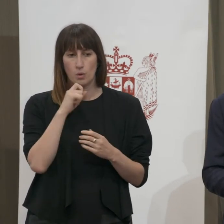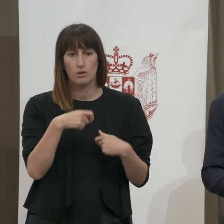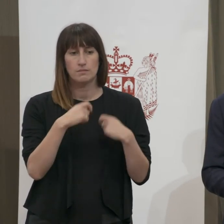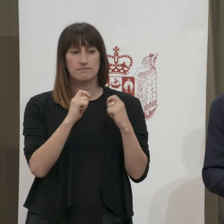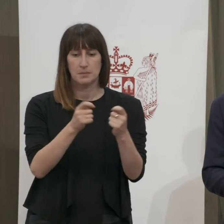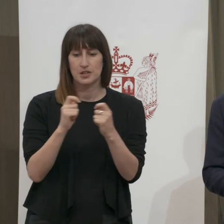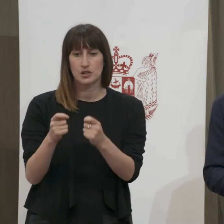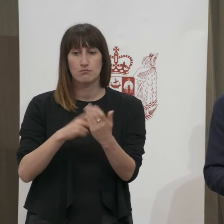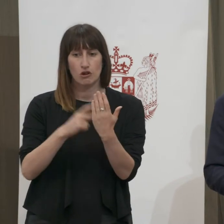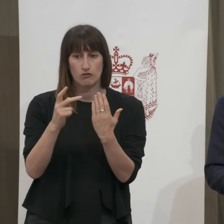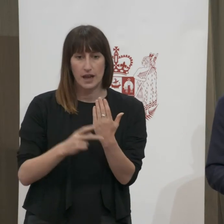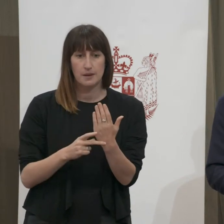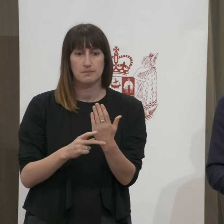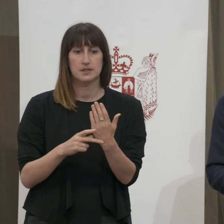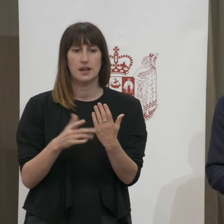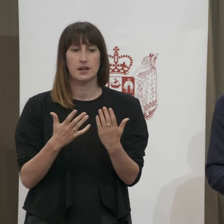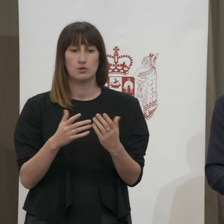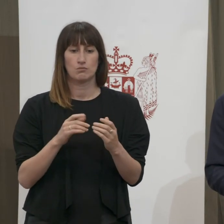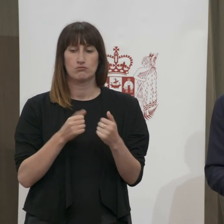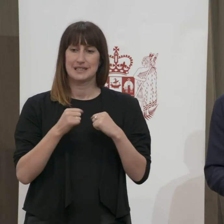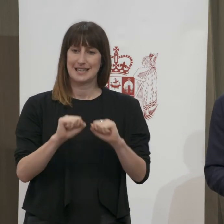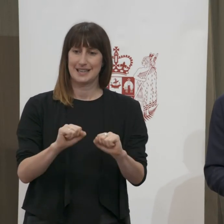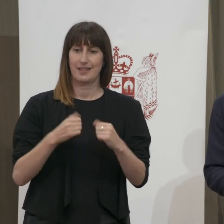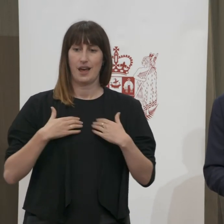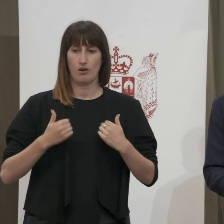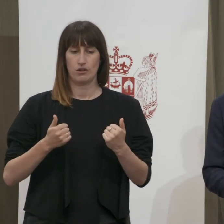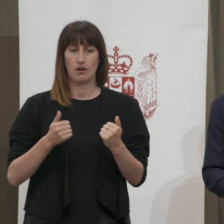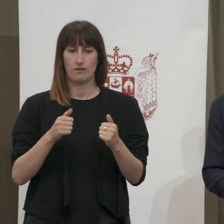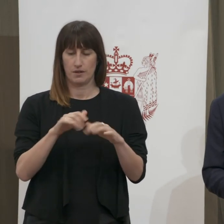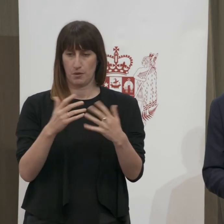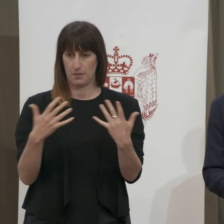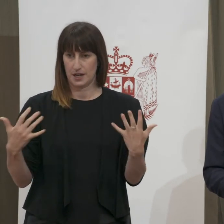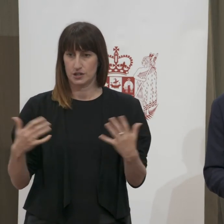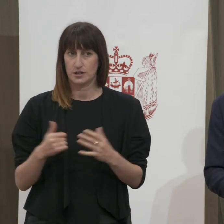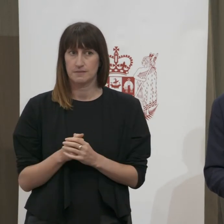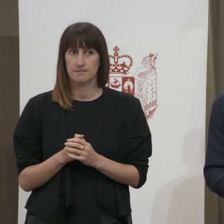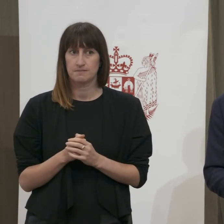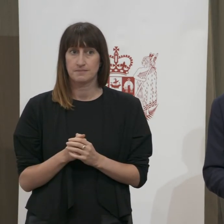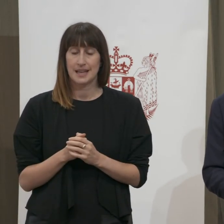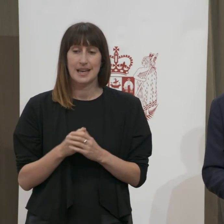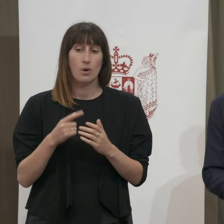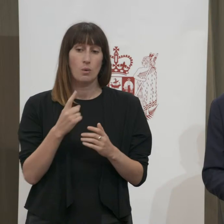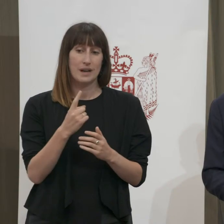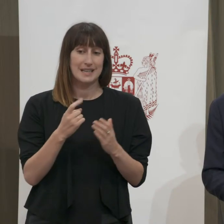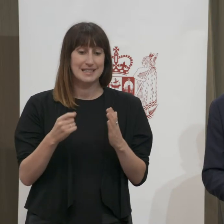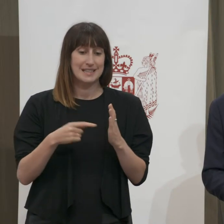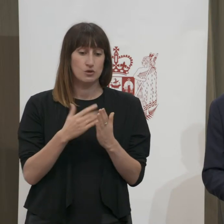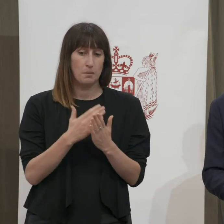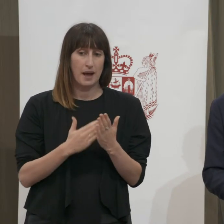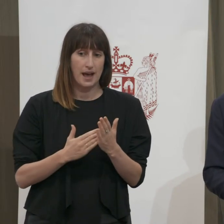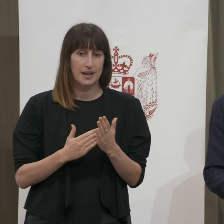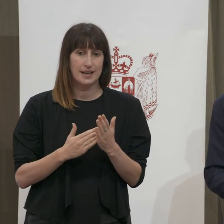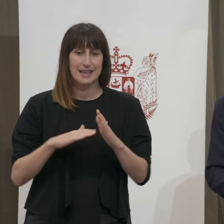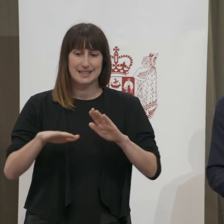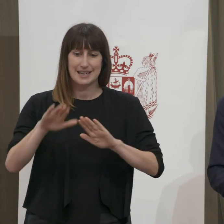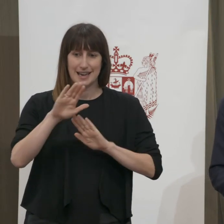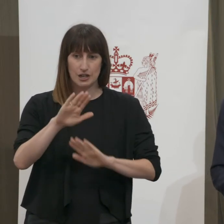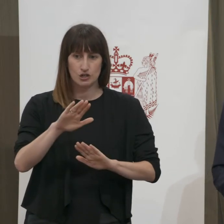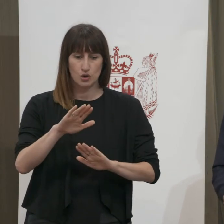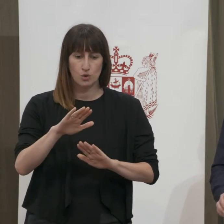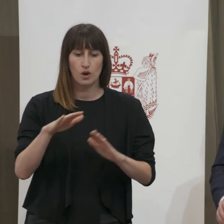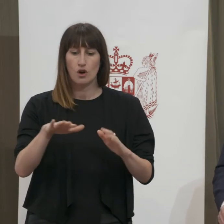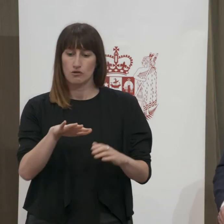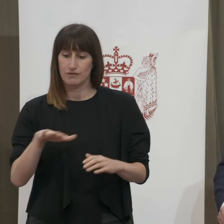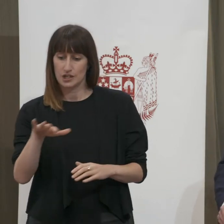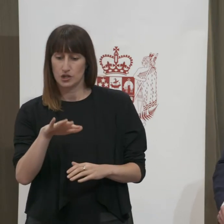protect and improve the health of the population. An essential element of this service will be national, regional and local